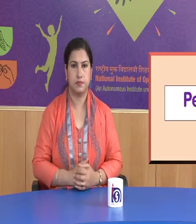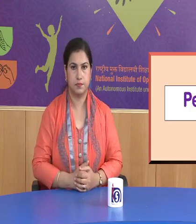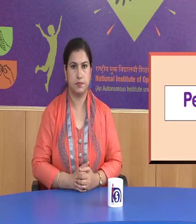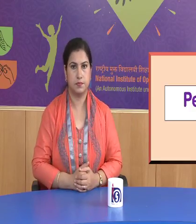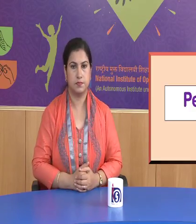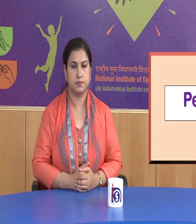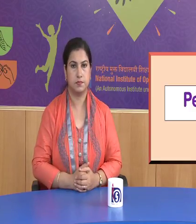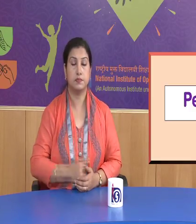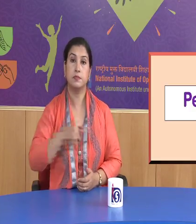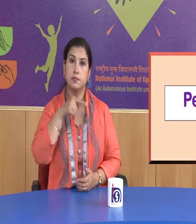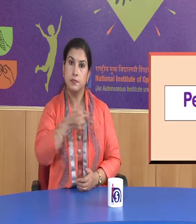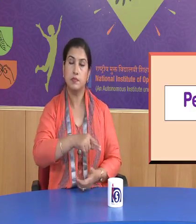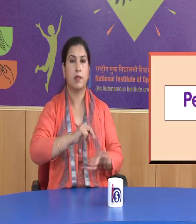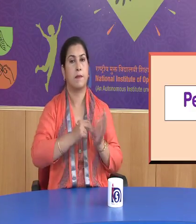This is called peace.